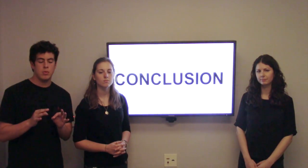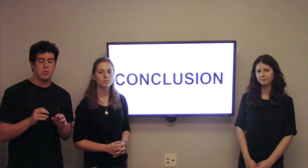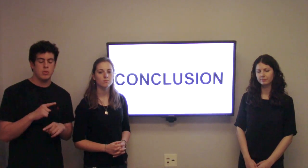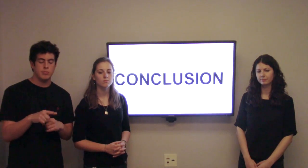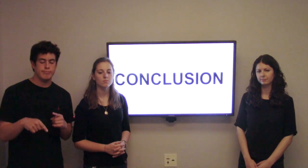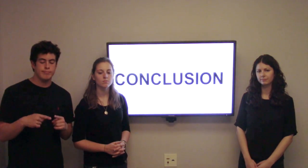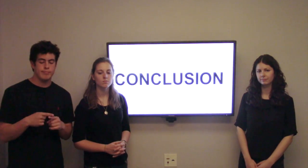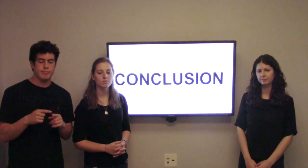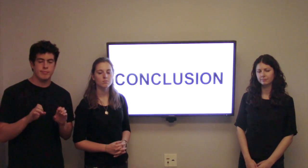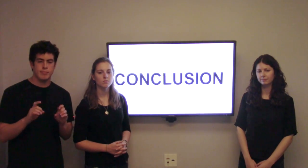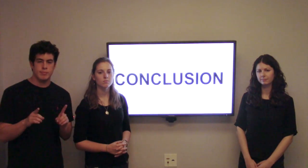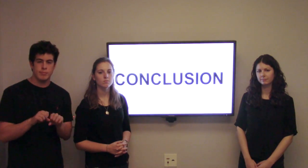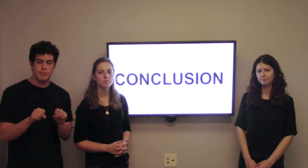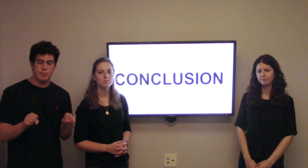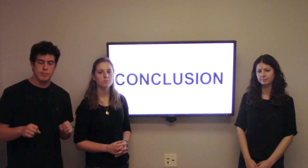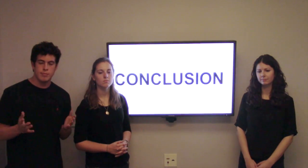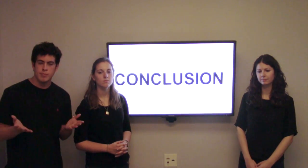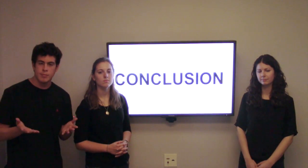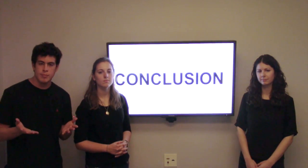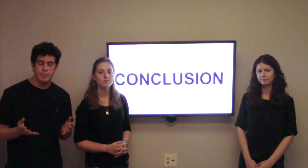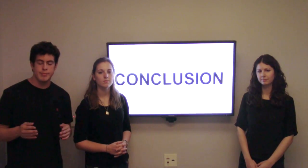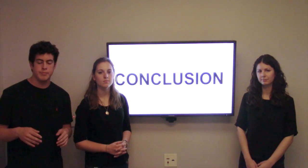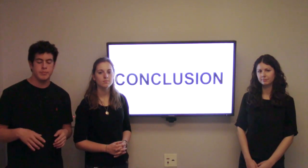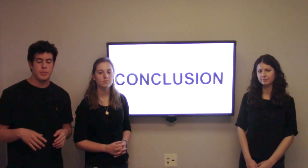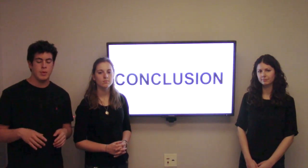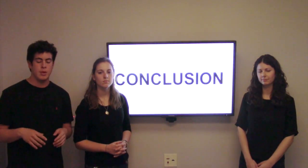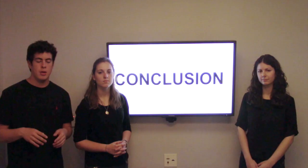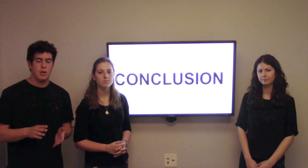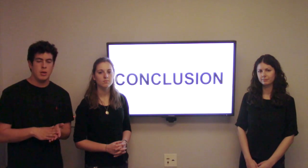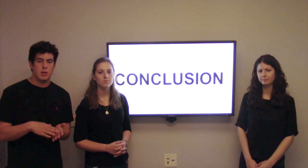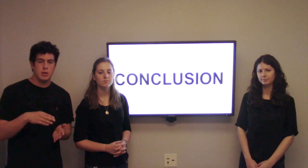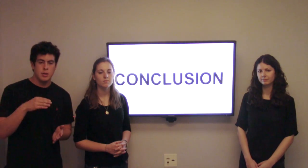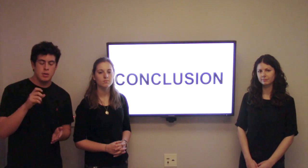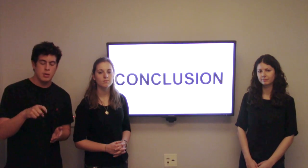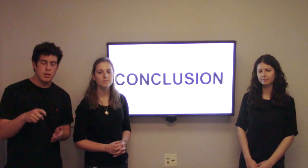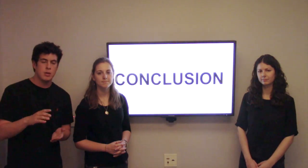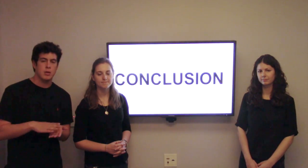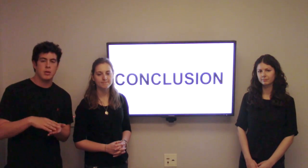It's important to realize that there's a relationship between both of those factors.